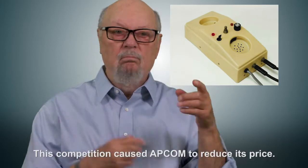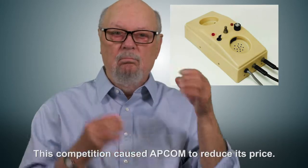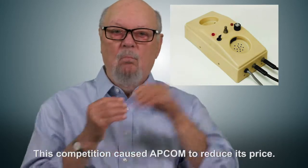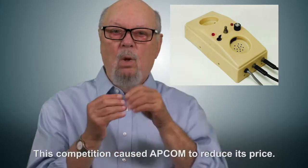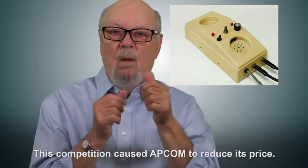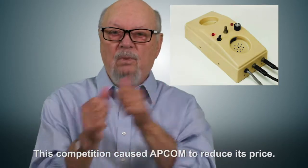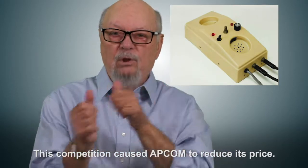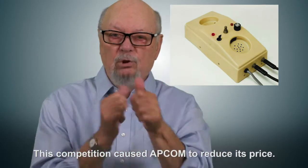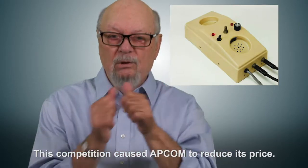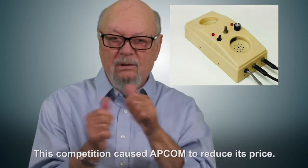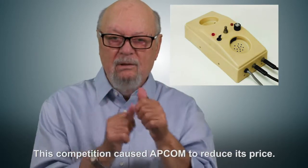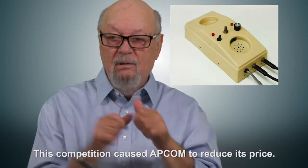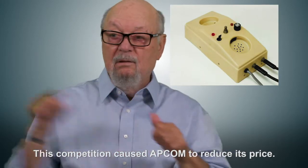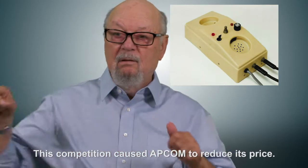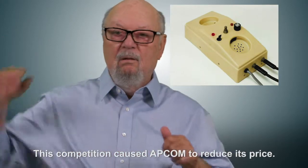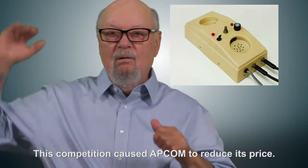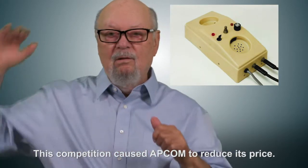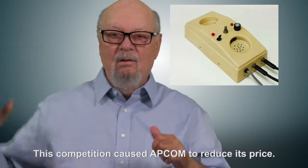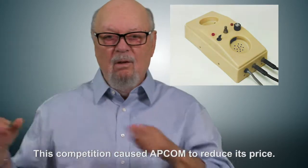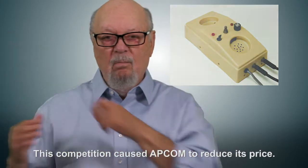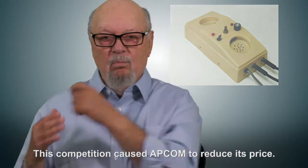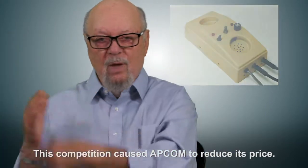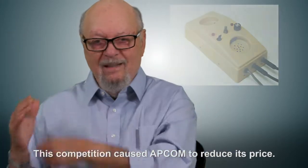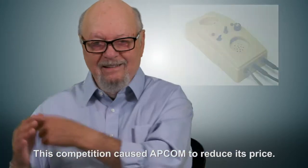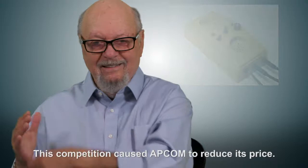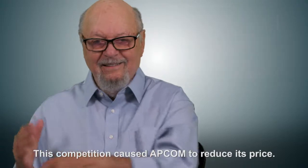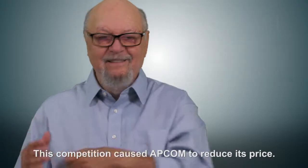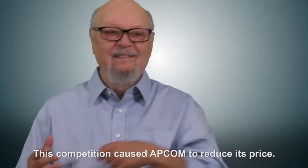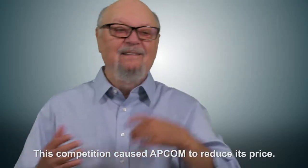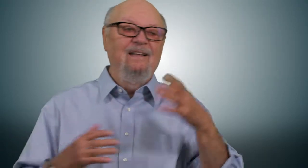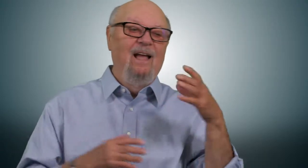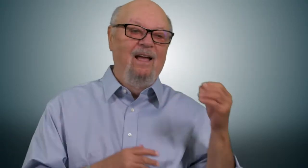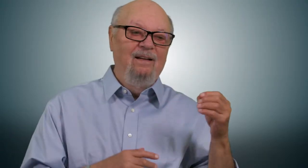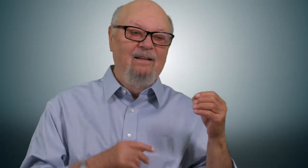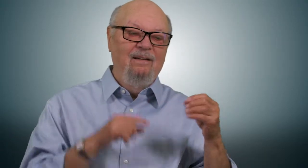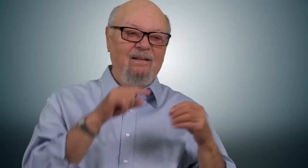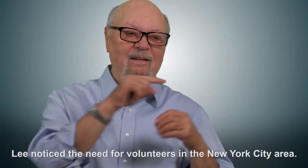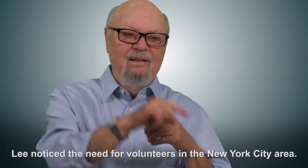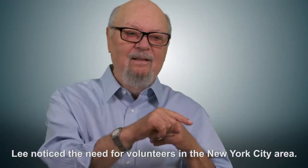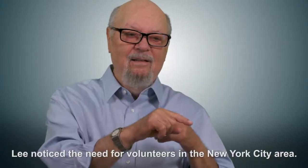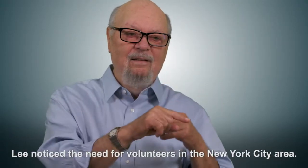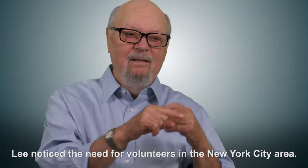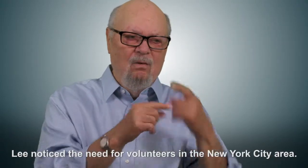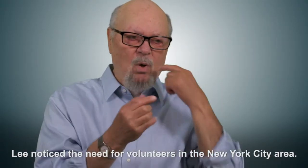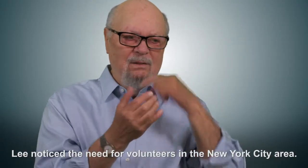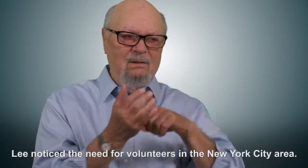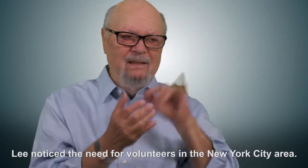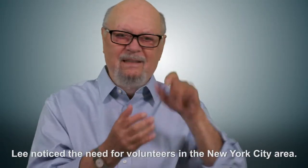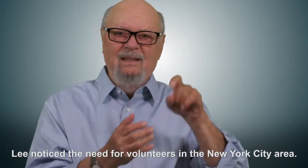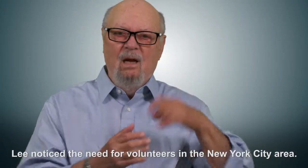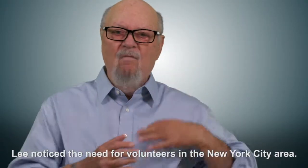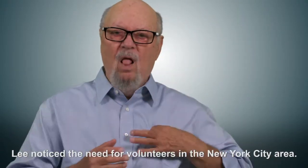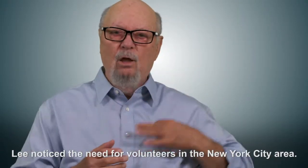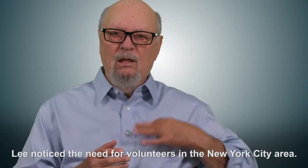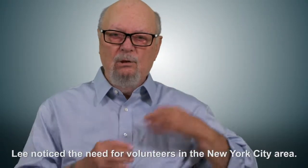This competition caused Apcom to reduce its price. Lee noticed the need for volunteers in the New York City area.